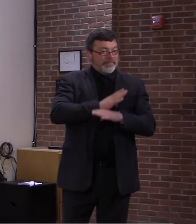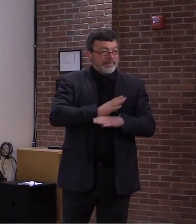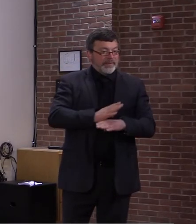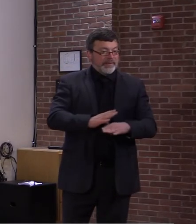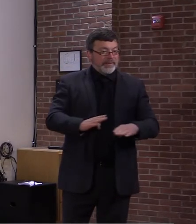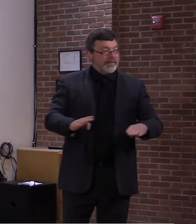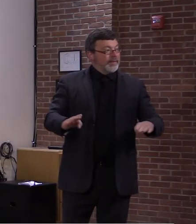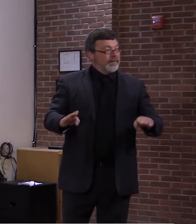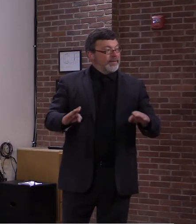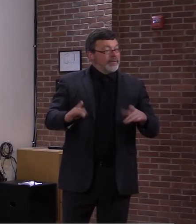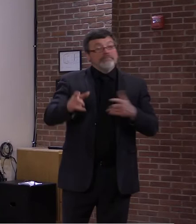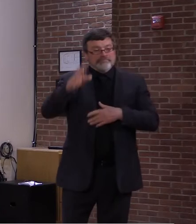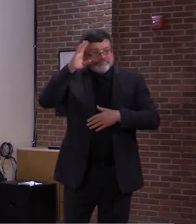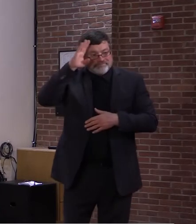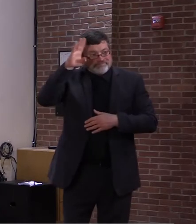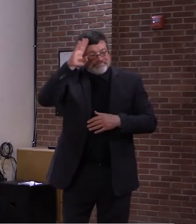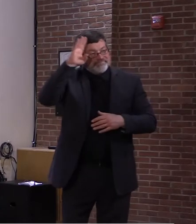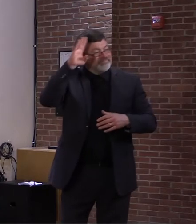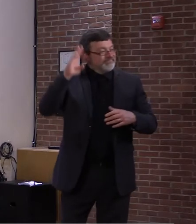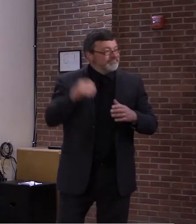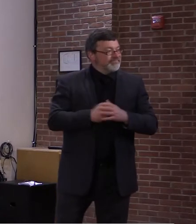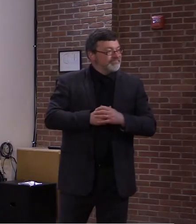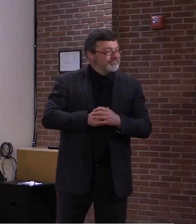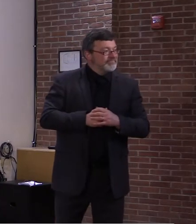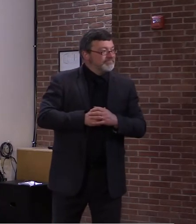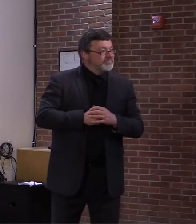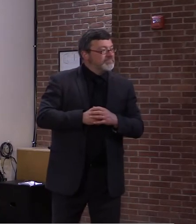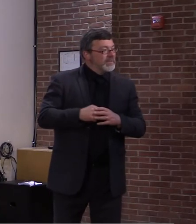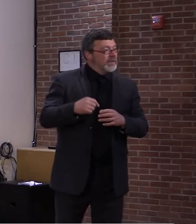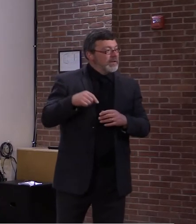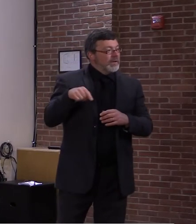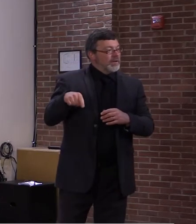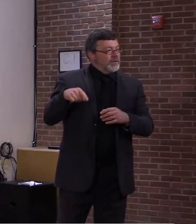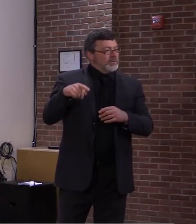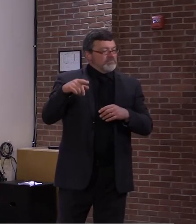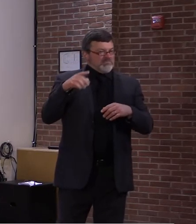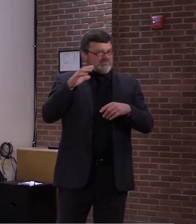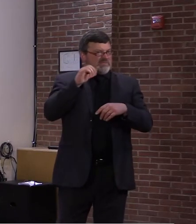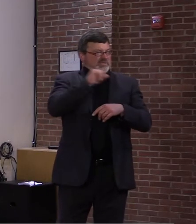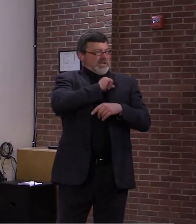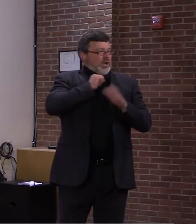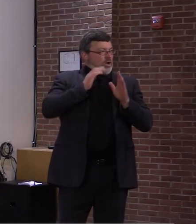Governor, recognizing that Senator Mark McDonald and Common Sense agree that